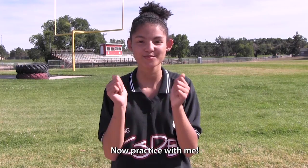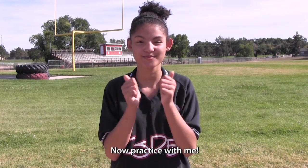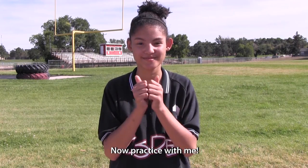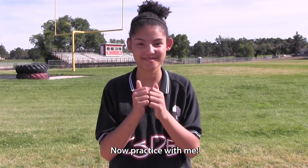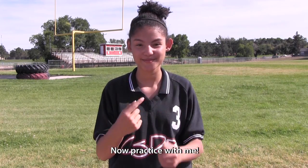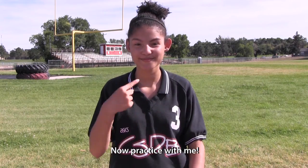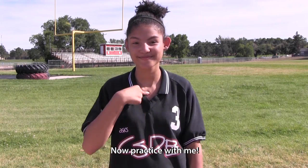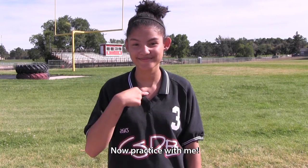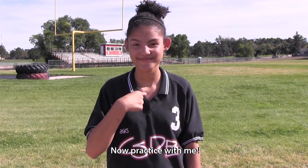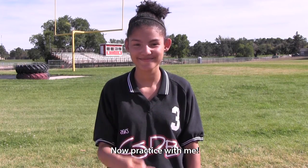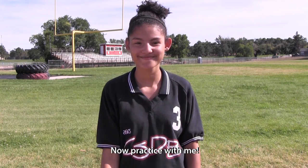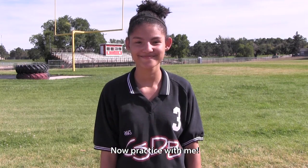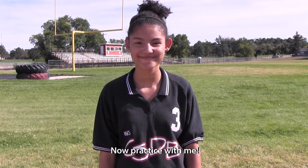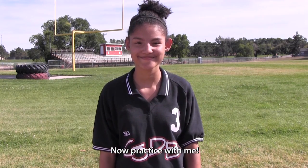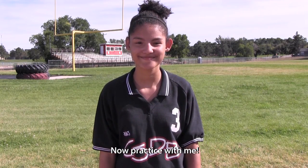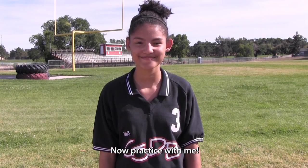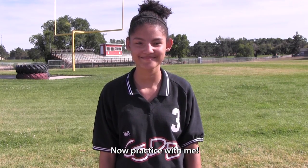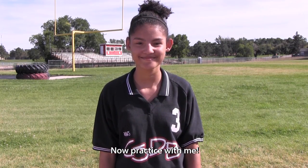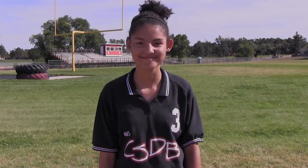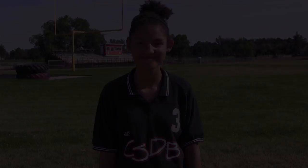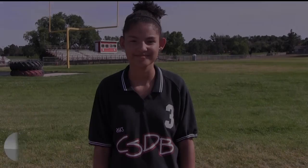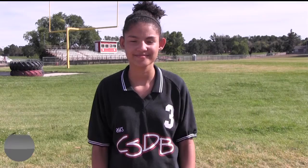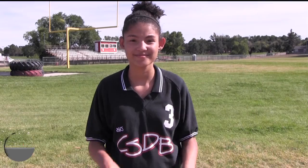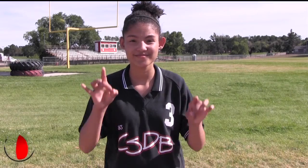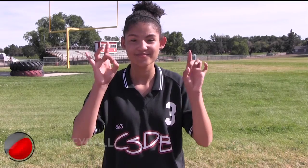Now, practice with me.